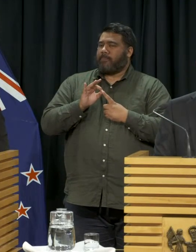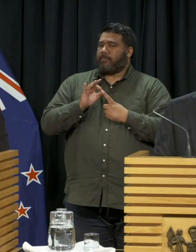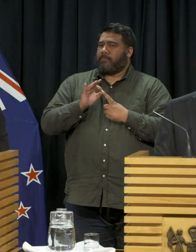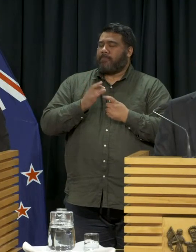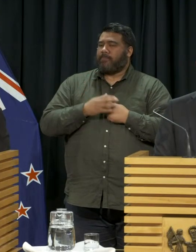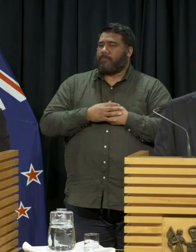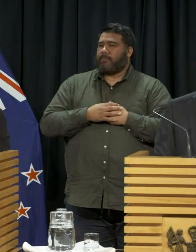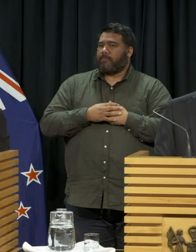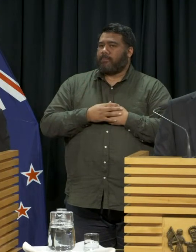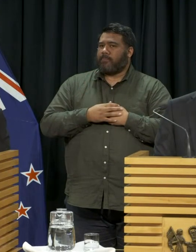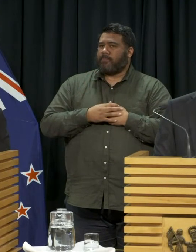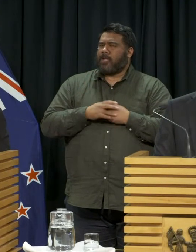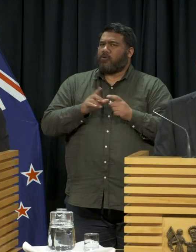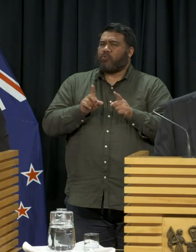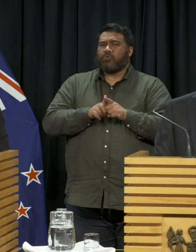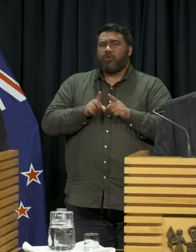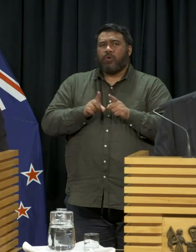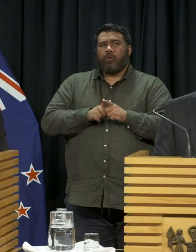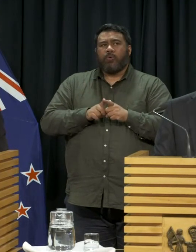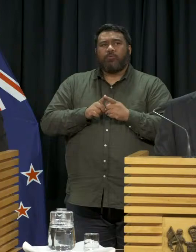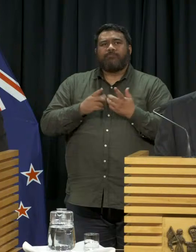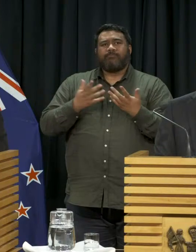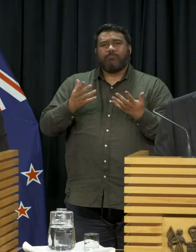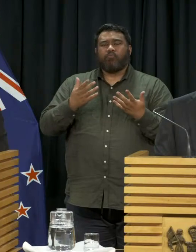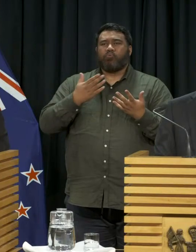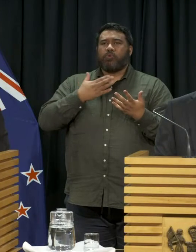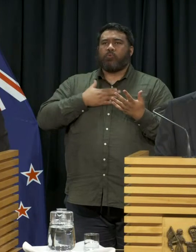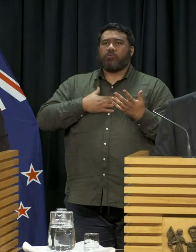course, that we